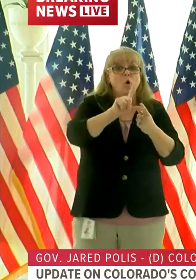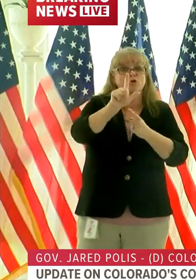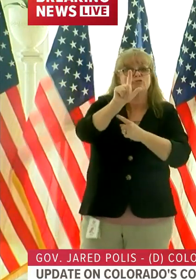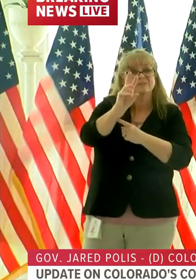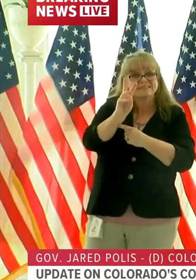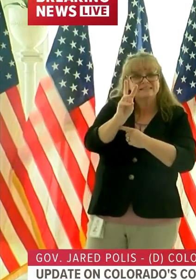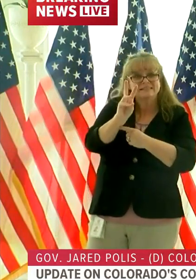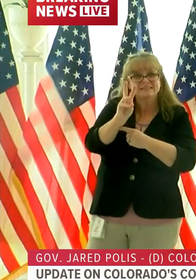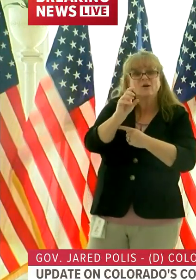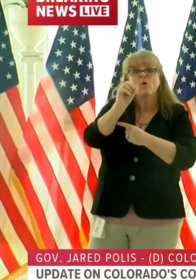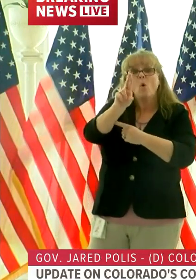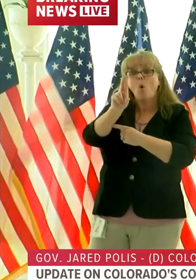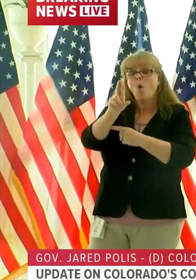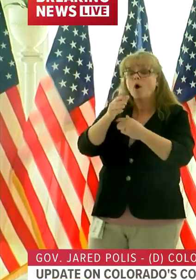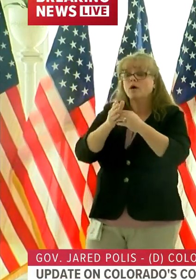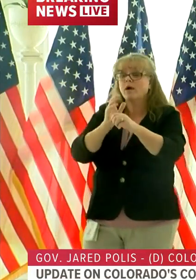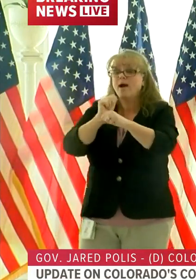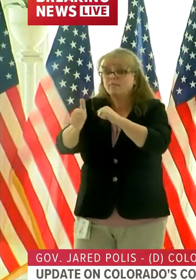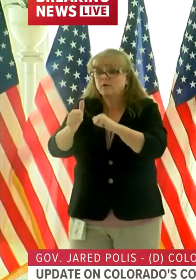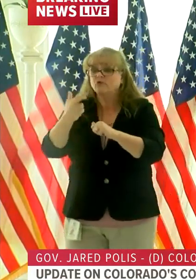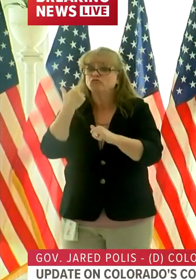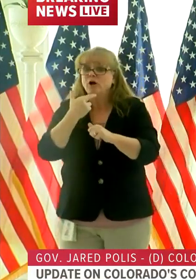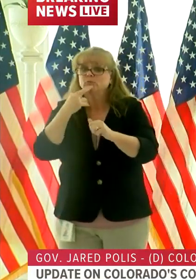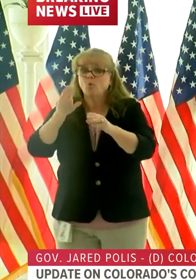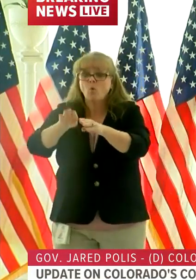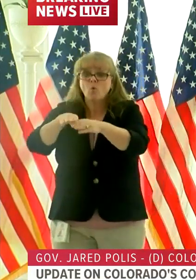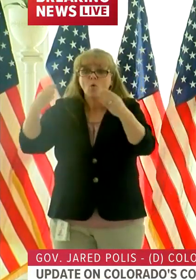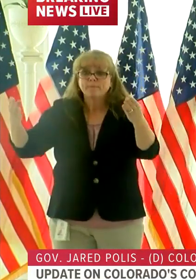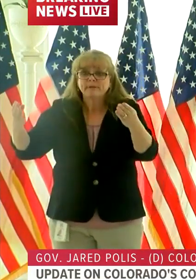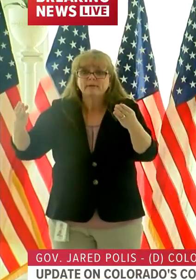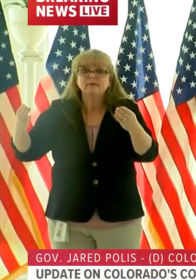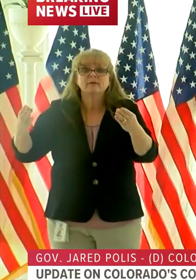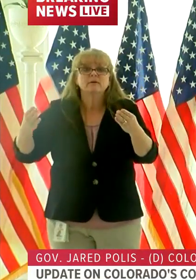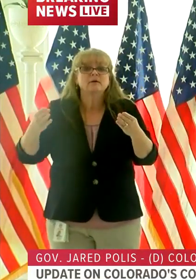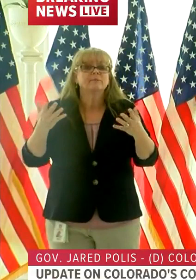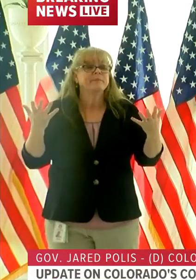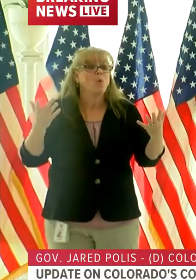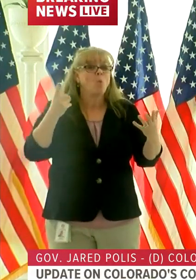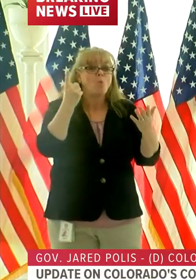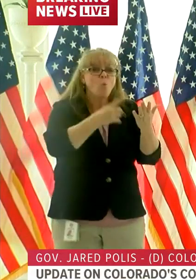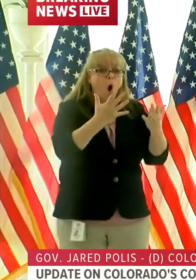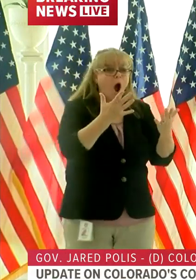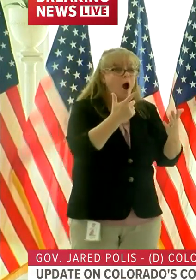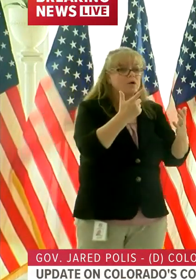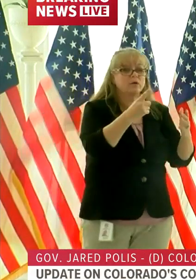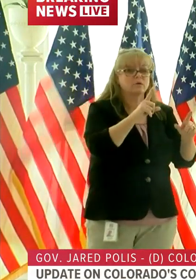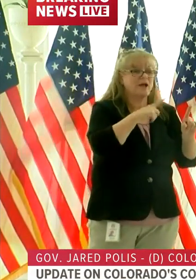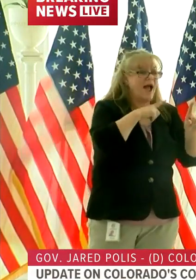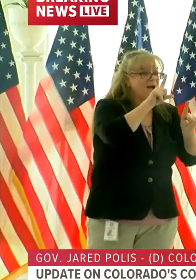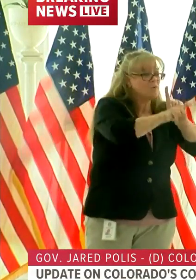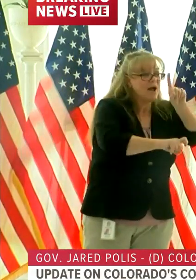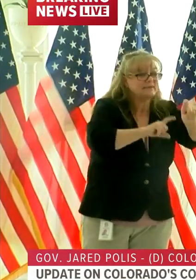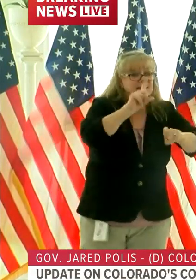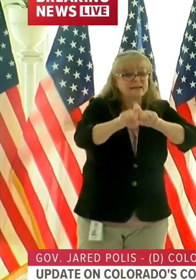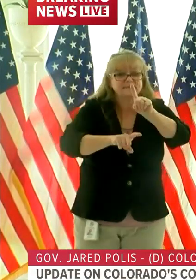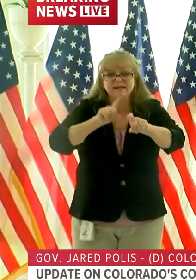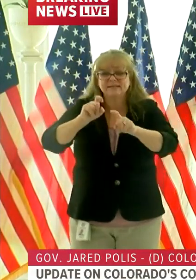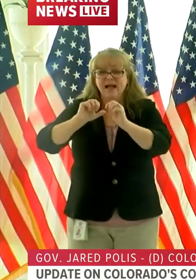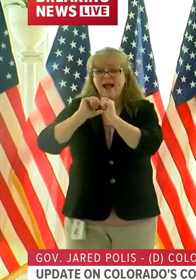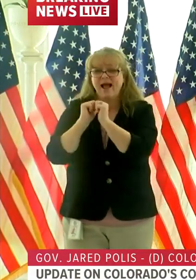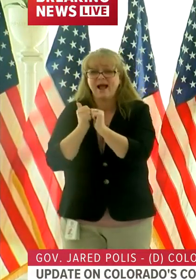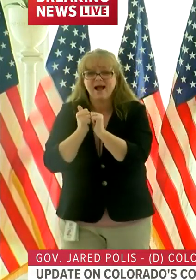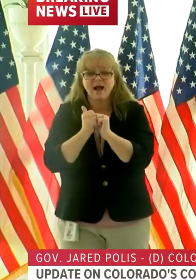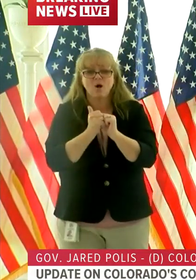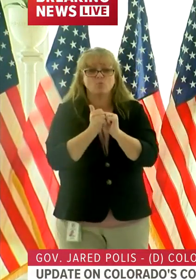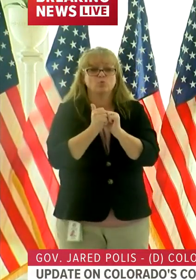some form, what is the mass testing piece, and where is it, and how do you get tested, and what does it look like? Just as important as testing,